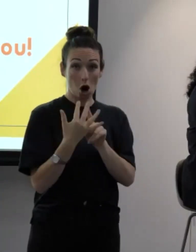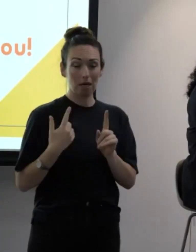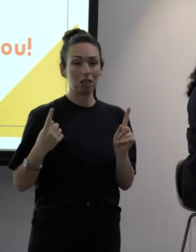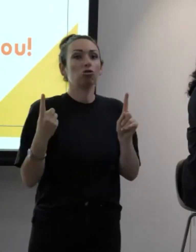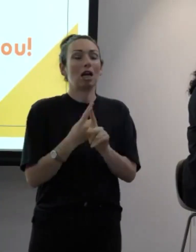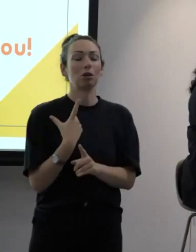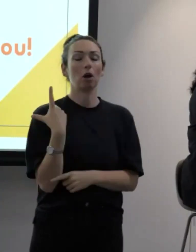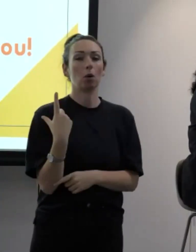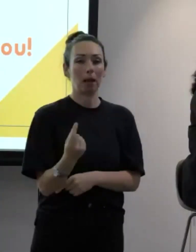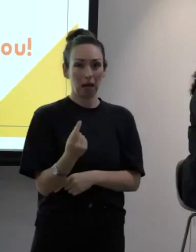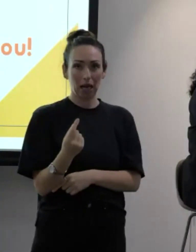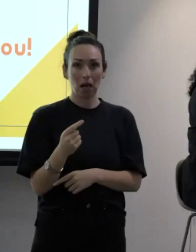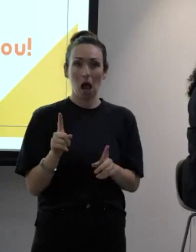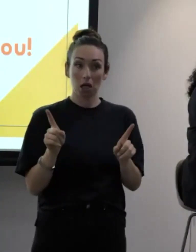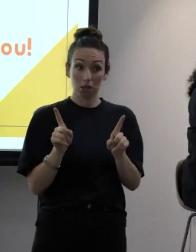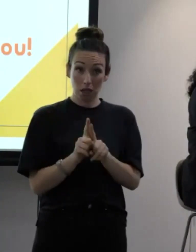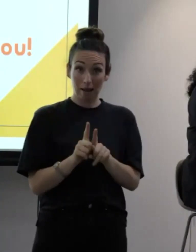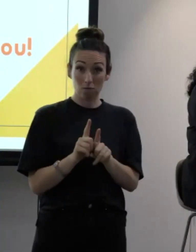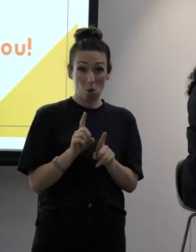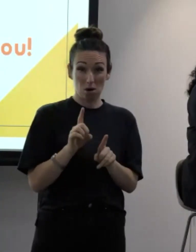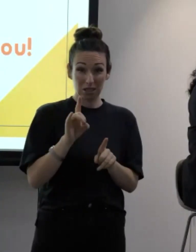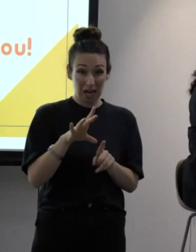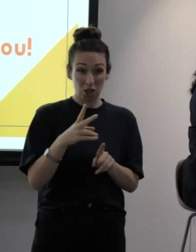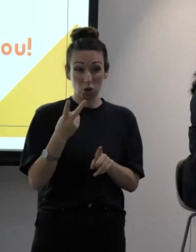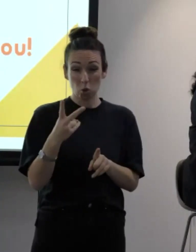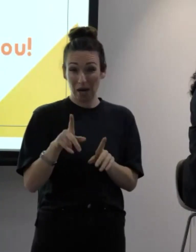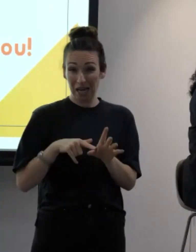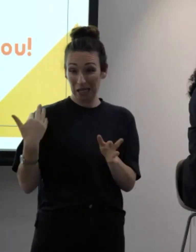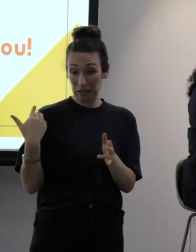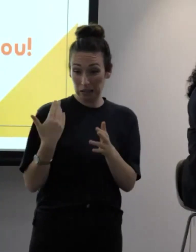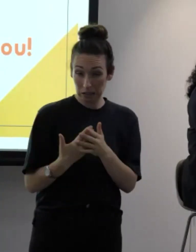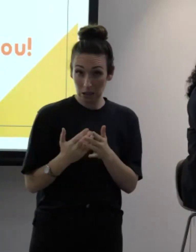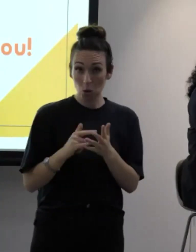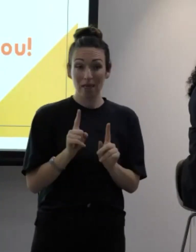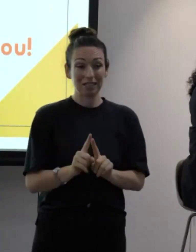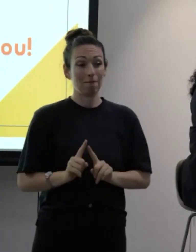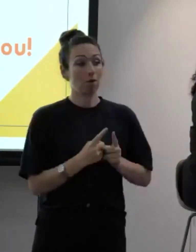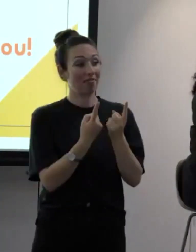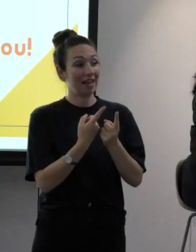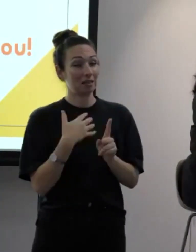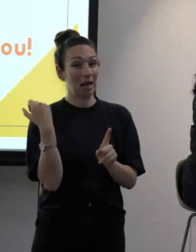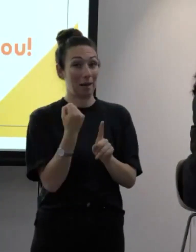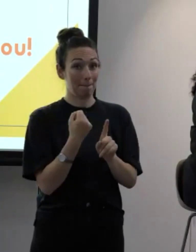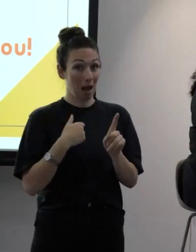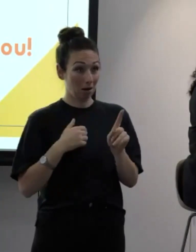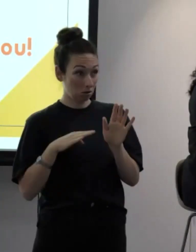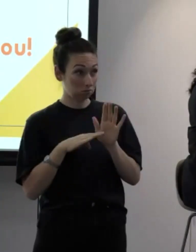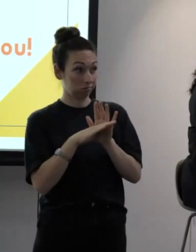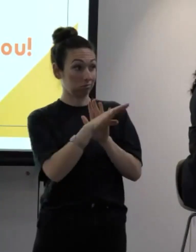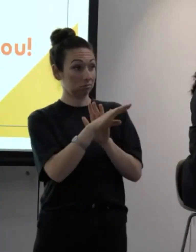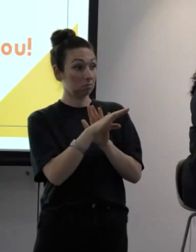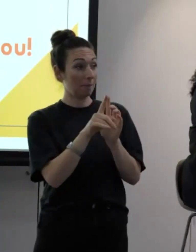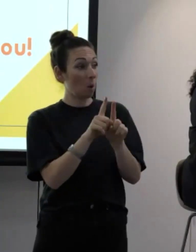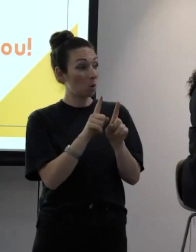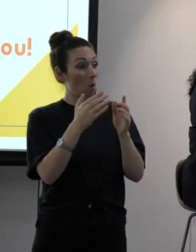for the last, few decades. So there are lots of different things in the environment that increase the risk of disturbing brain